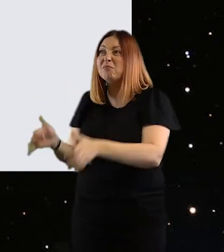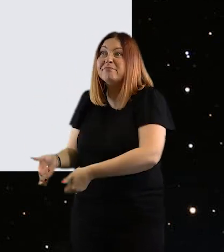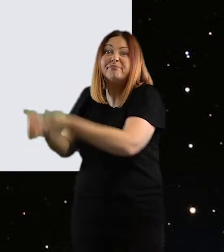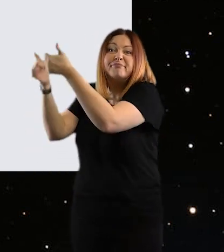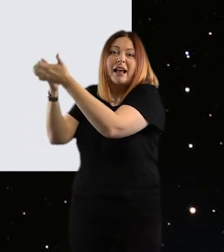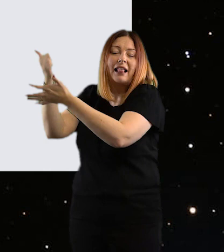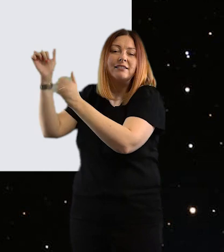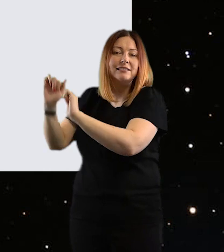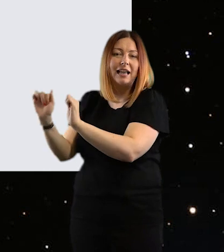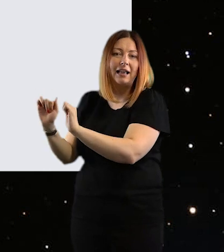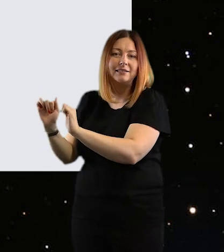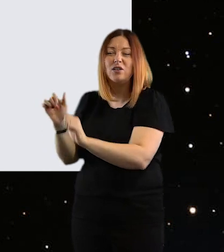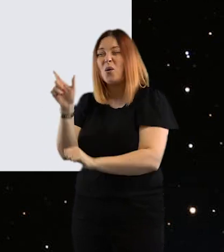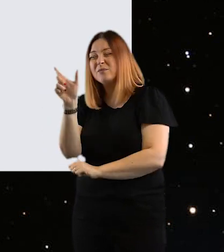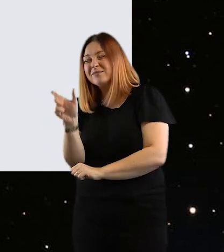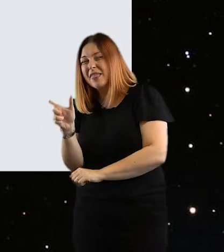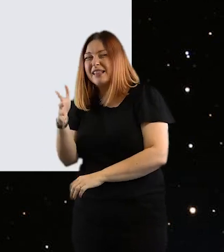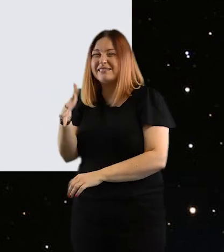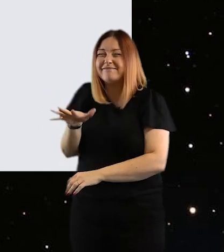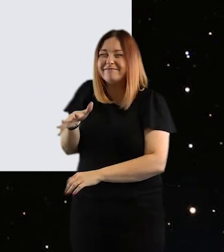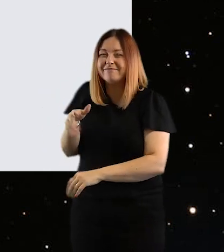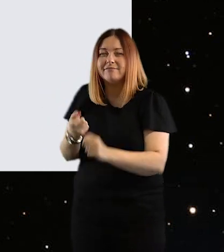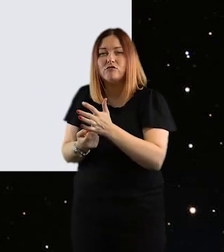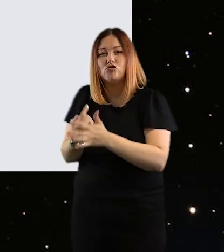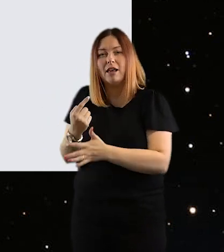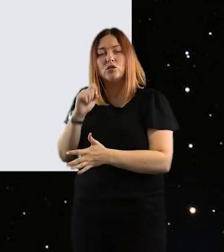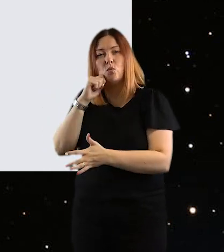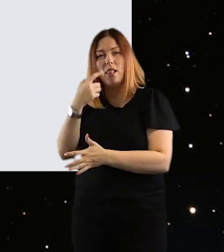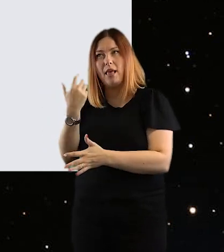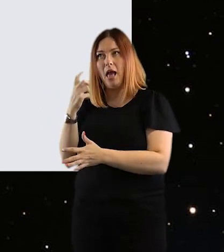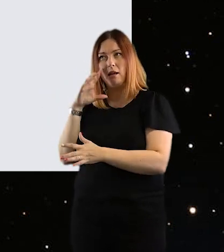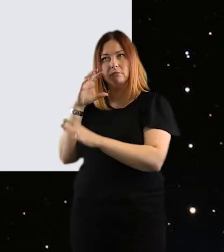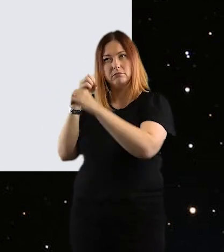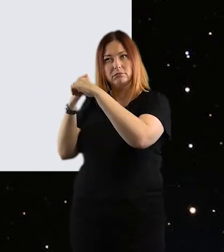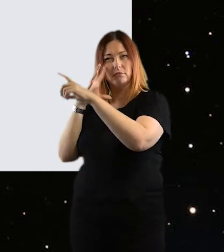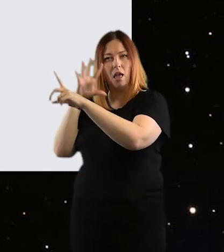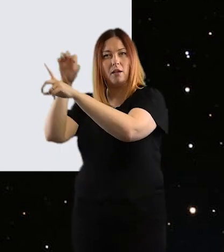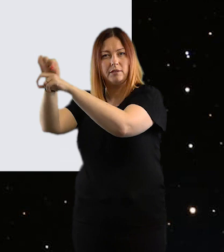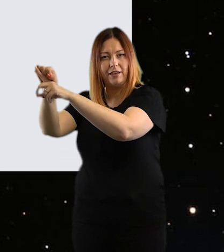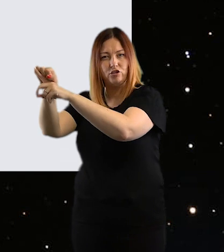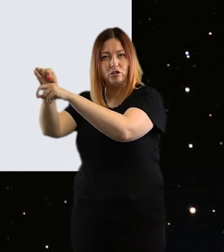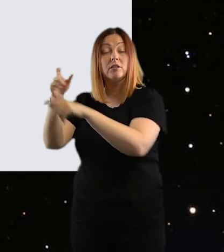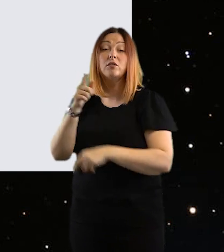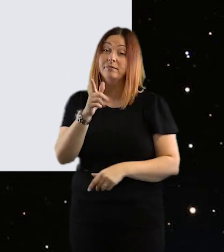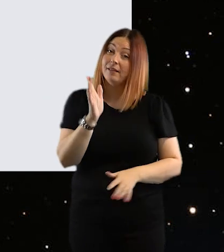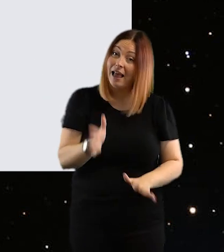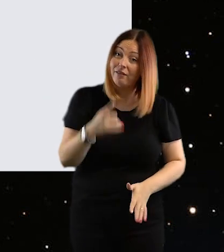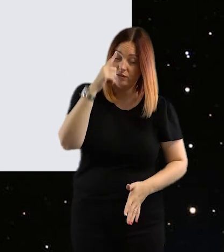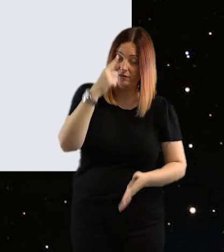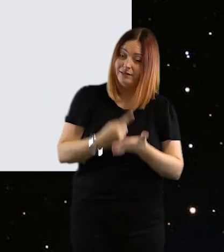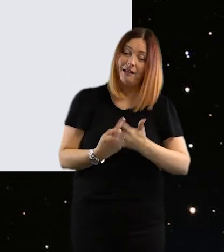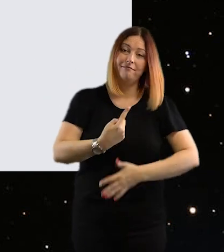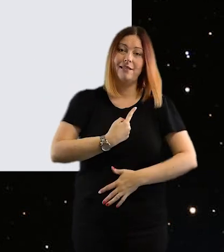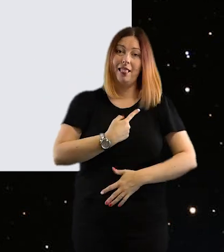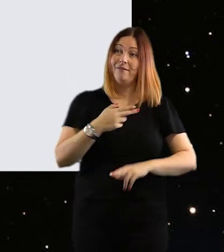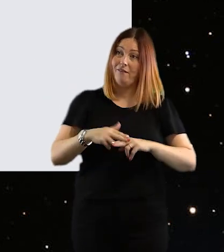area. So there is only a slim chance that my observation will be taken. Again, you need to make those decisions as to whether to go ahead or not. It